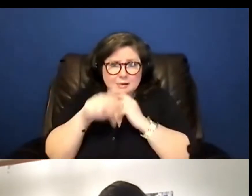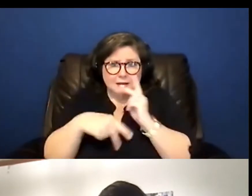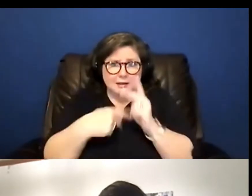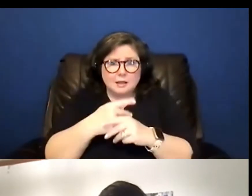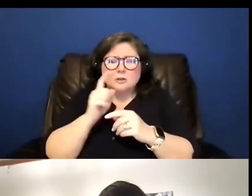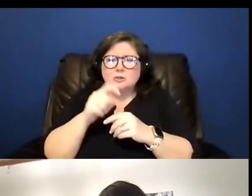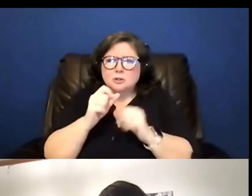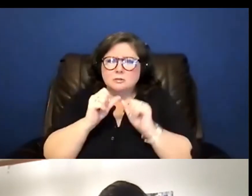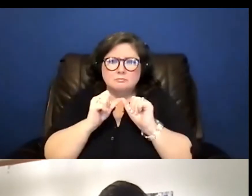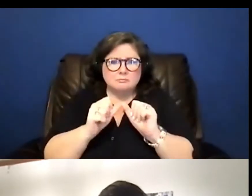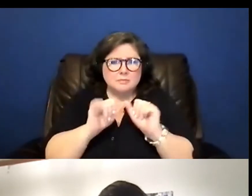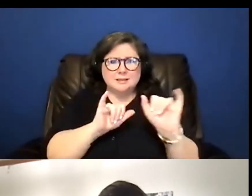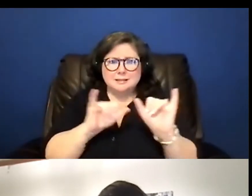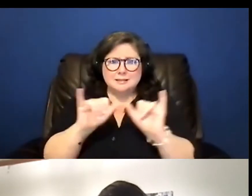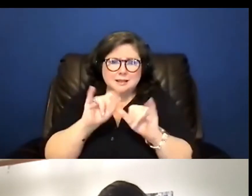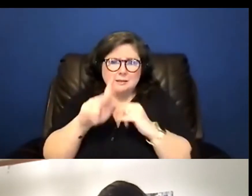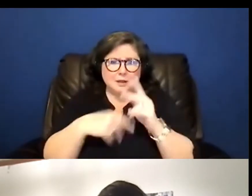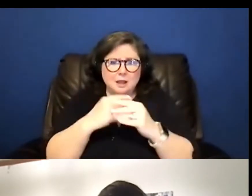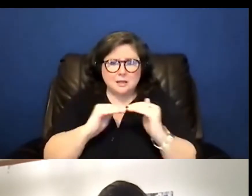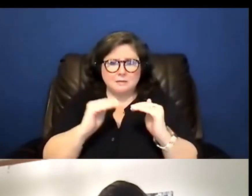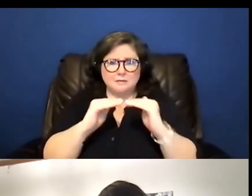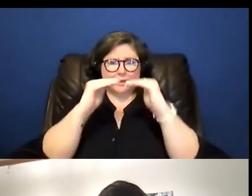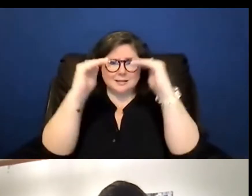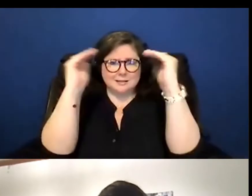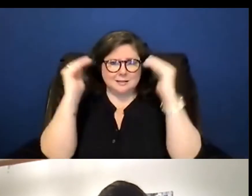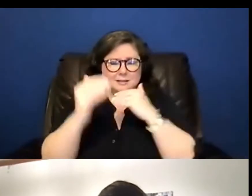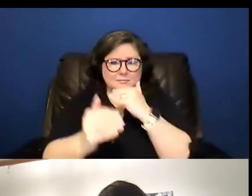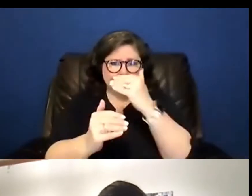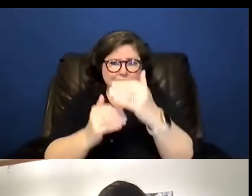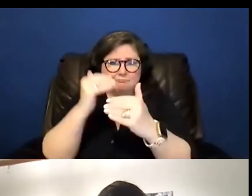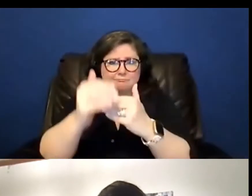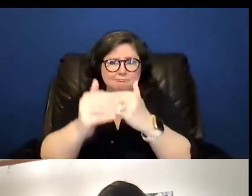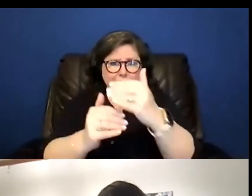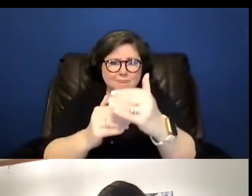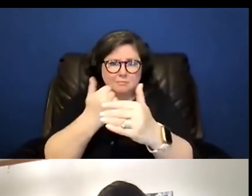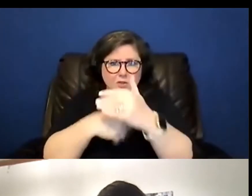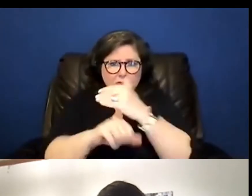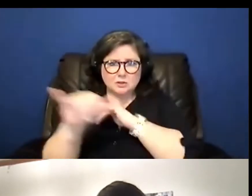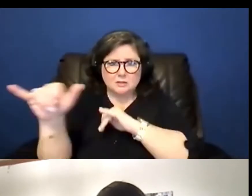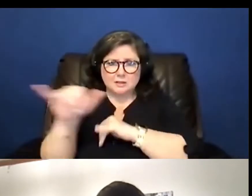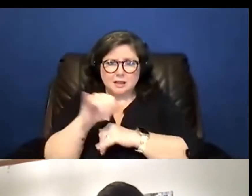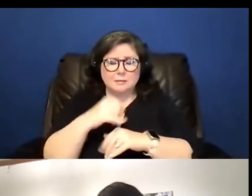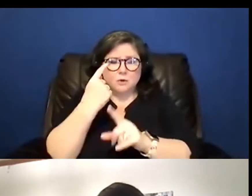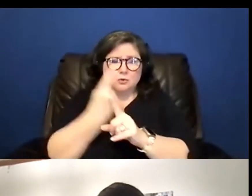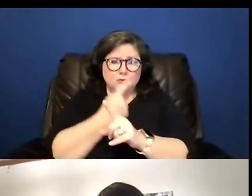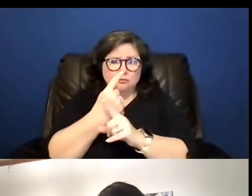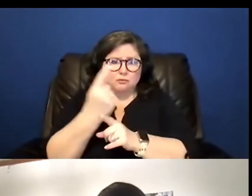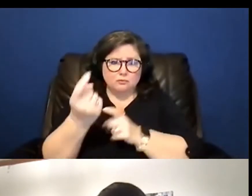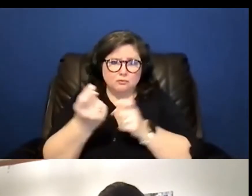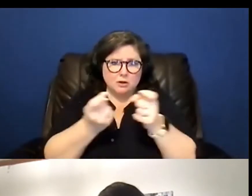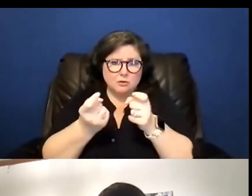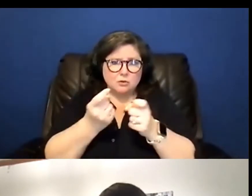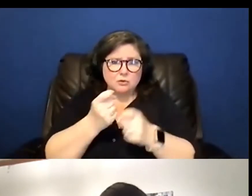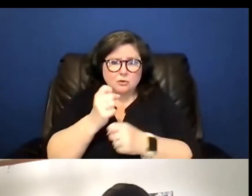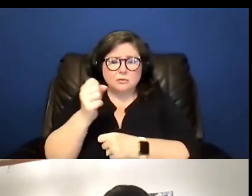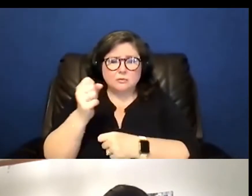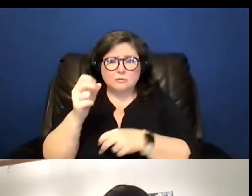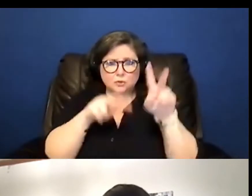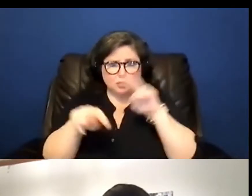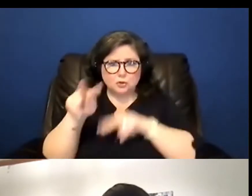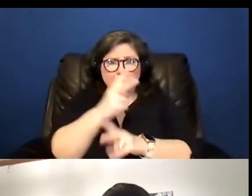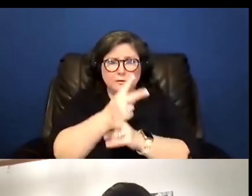also they are under the same regulatory supervision by the IRB.